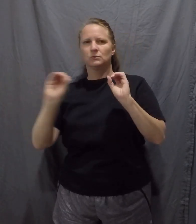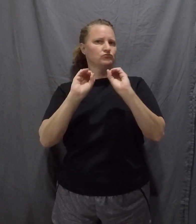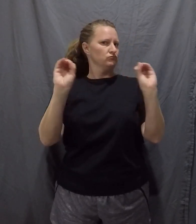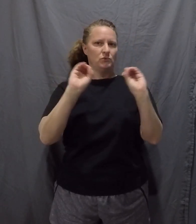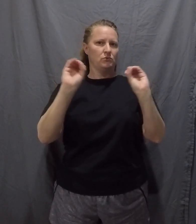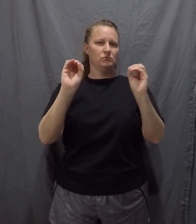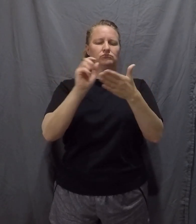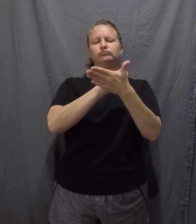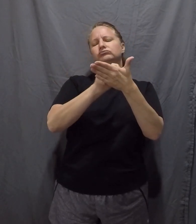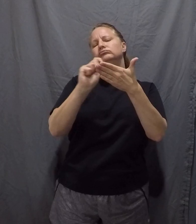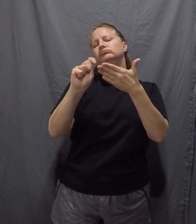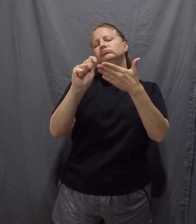teacher. My name is Ronnie.